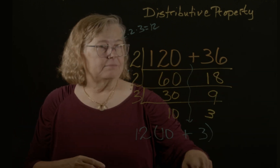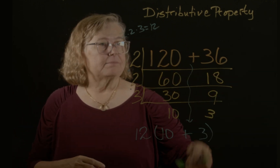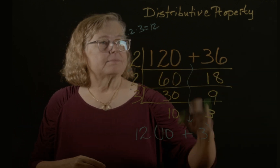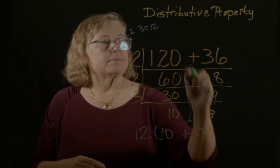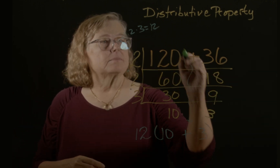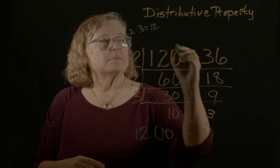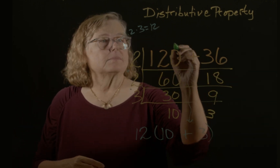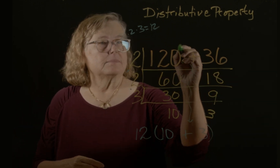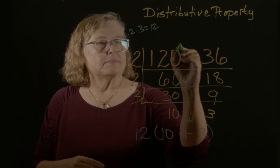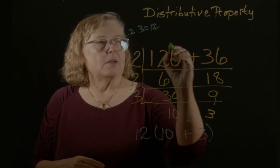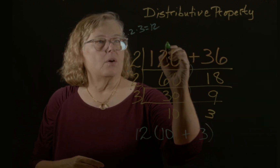So I'm telling you that this